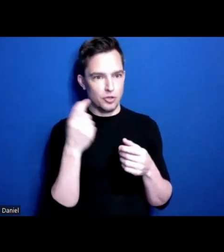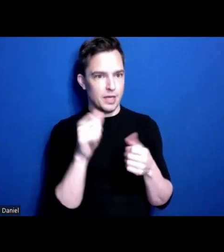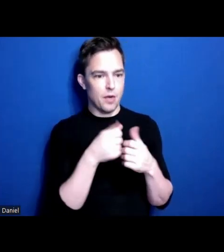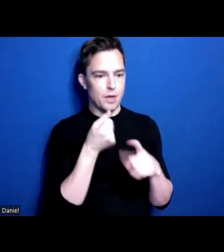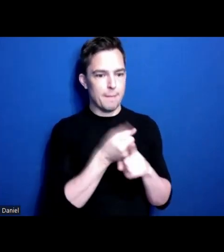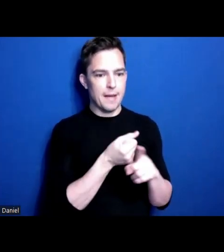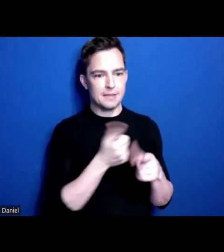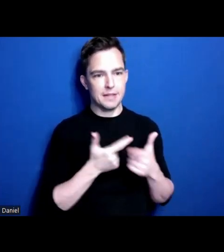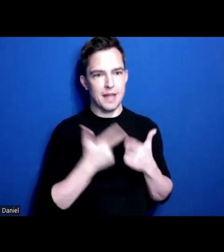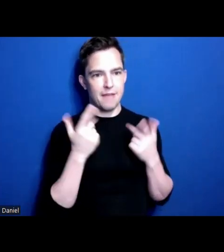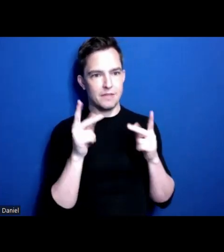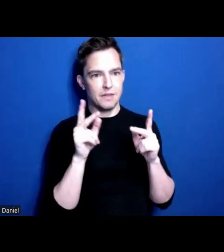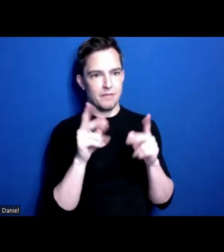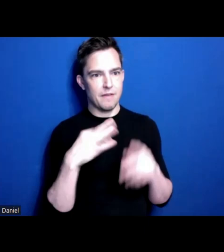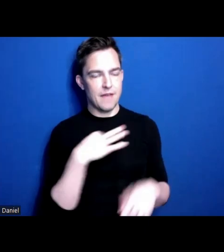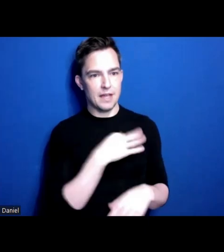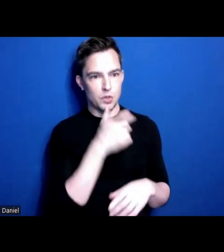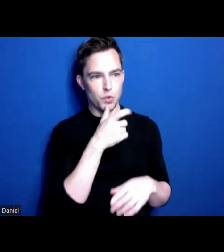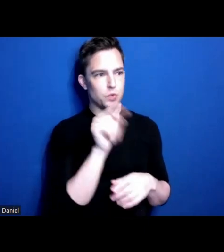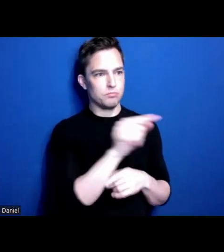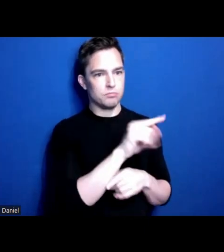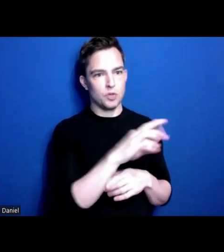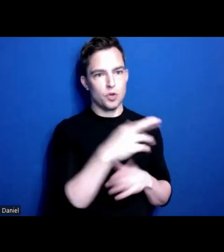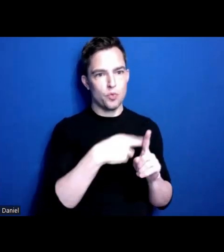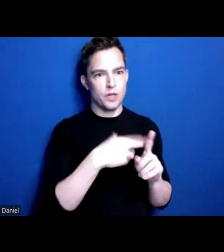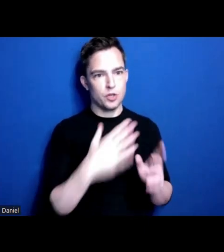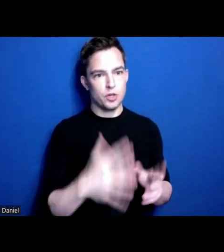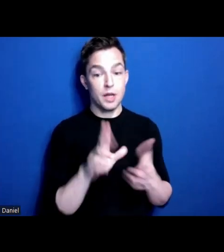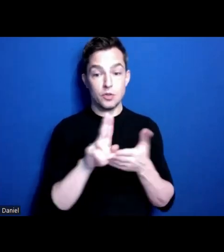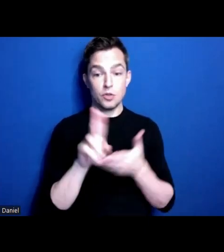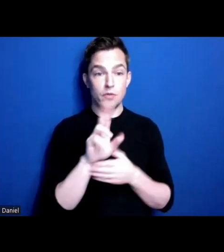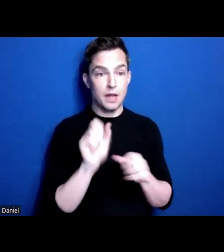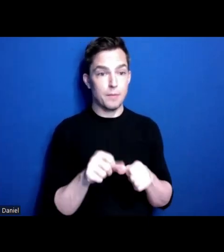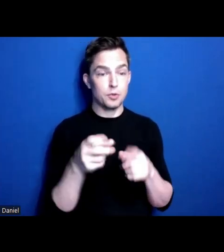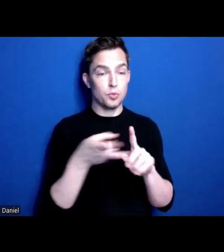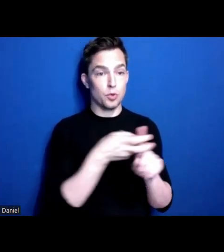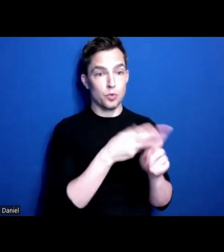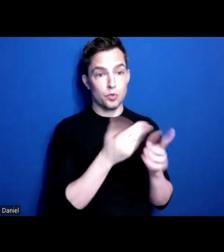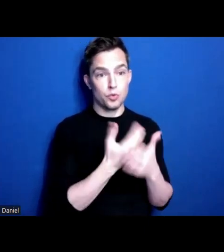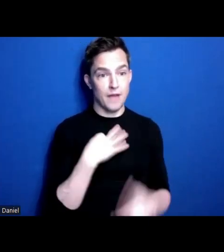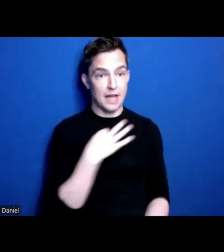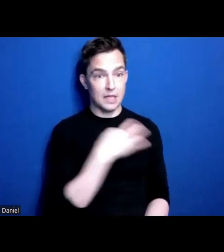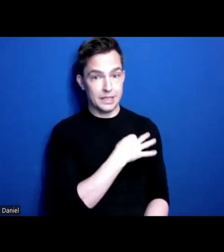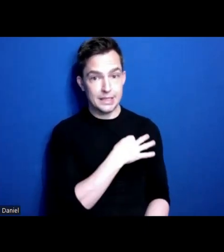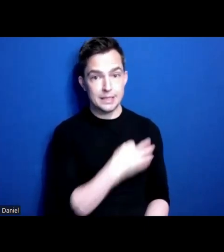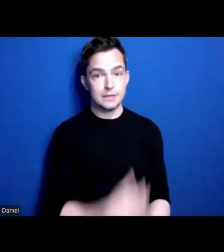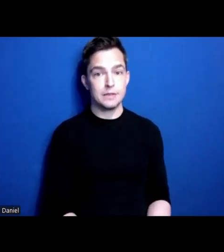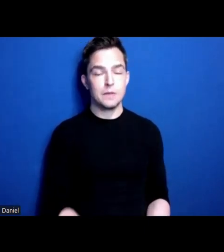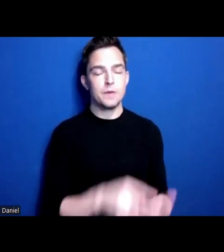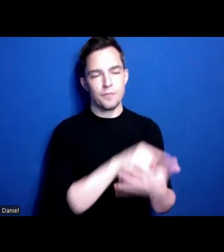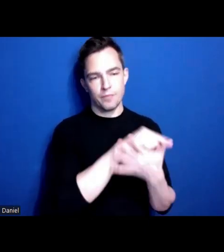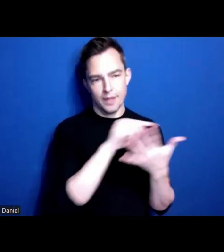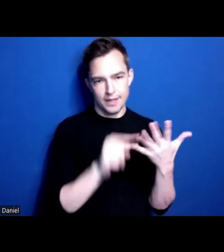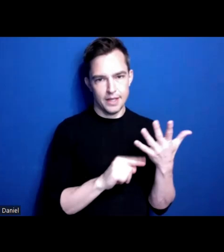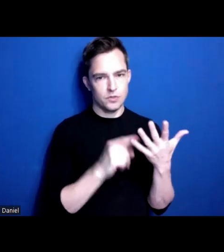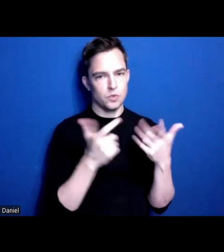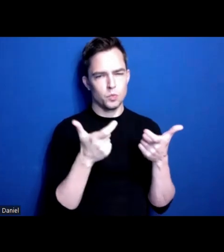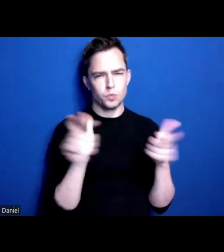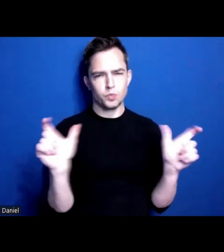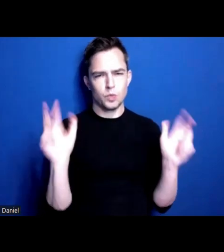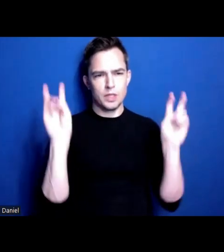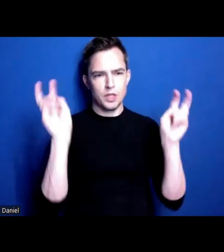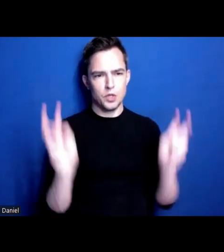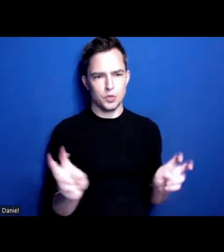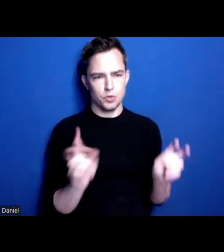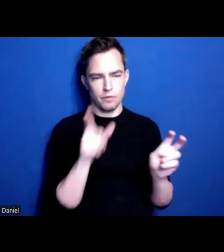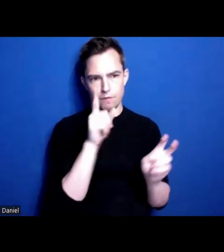who are renters, as well as the university's ability to recruit new faculty. These are significant issues for